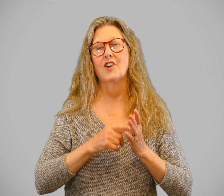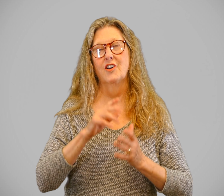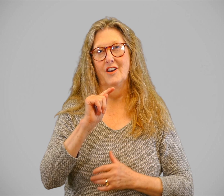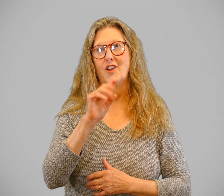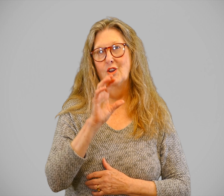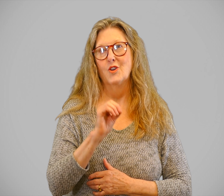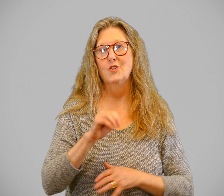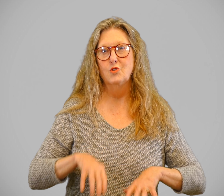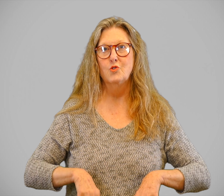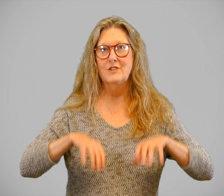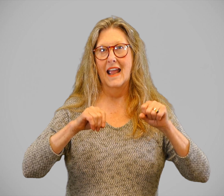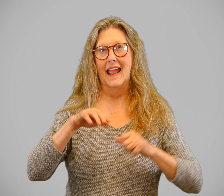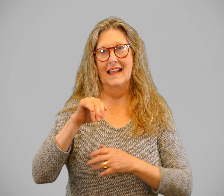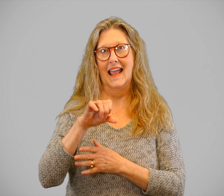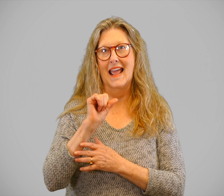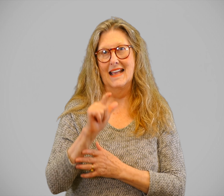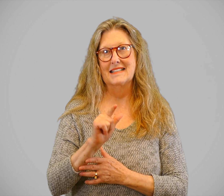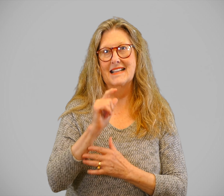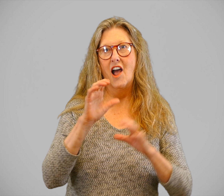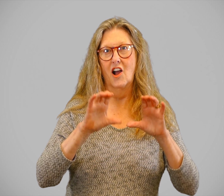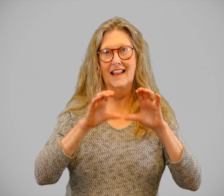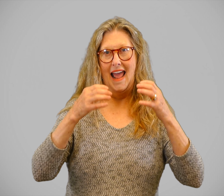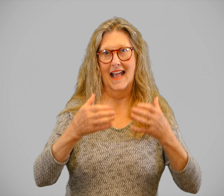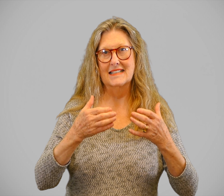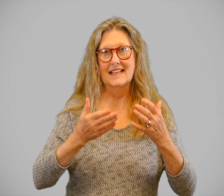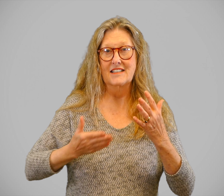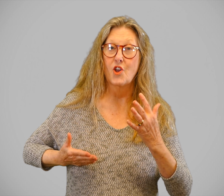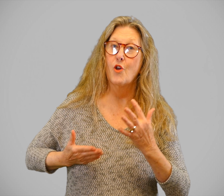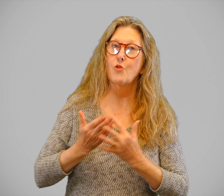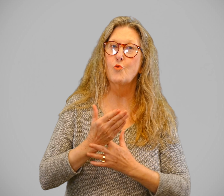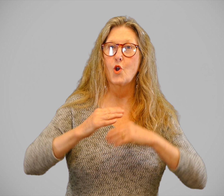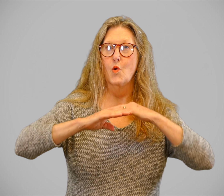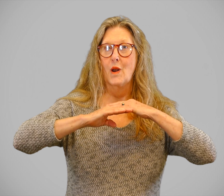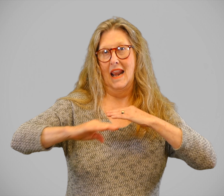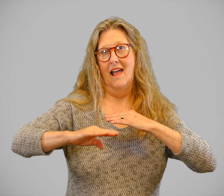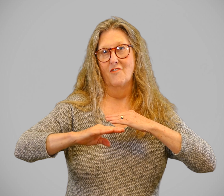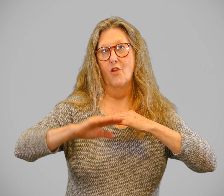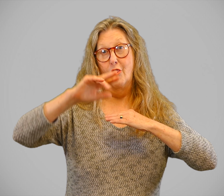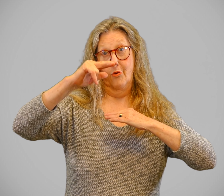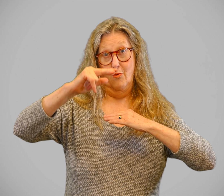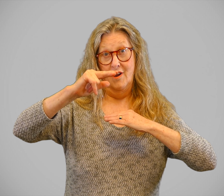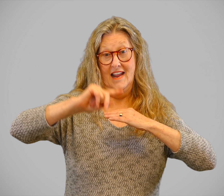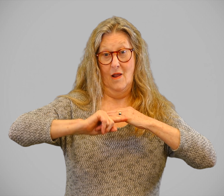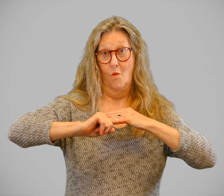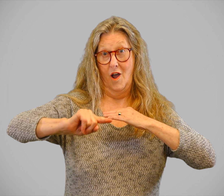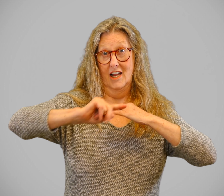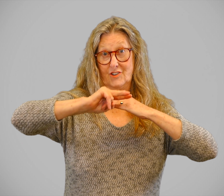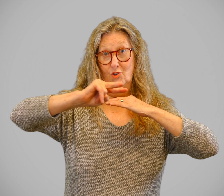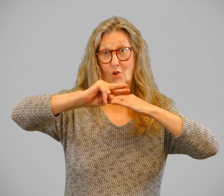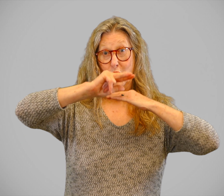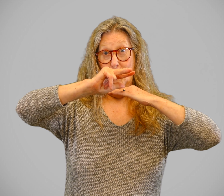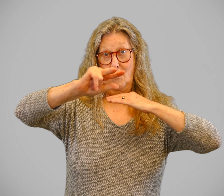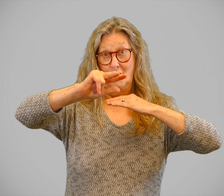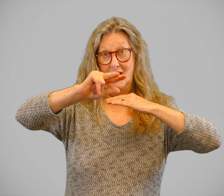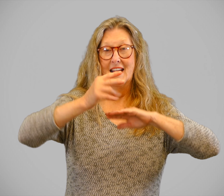levels one, two, and three, before graduation. We find that about half of our students enter